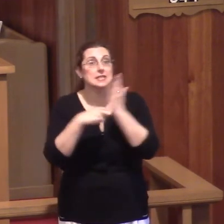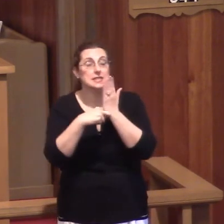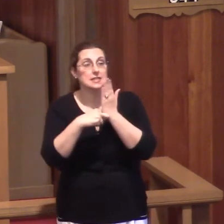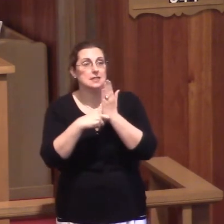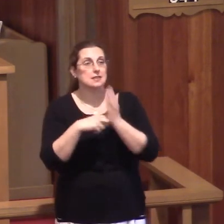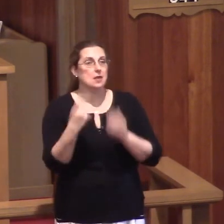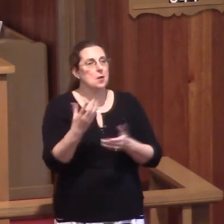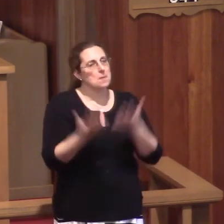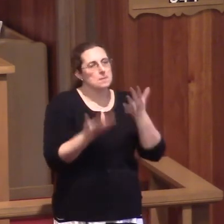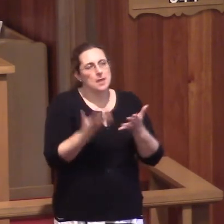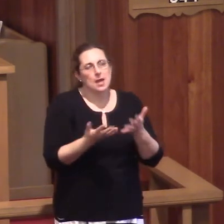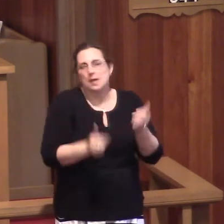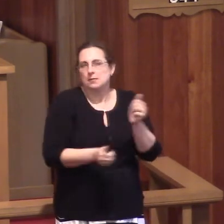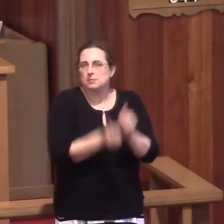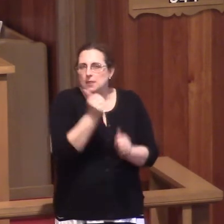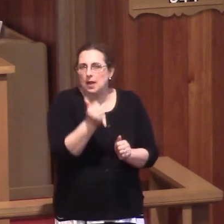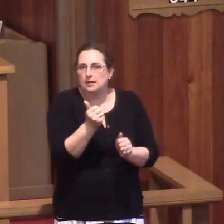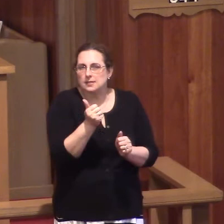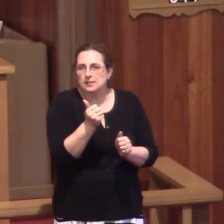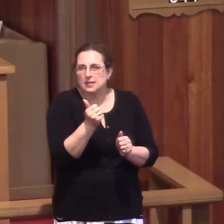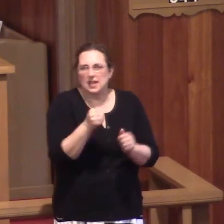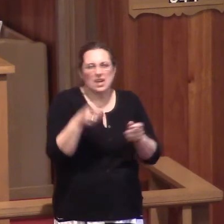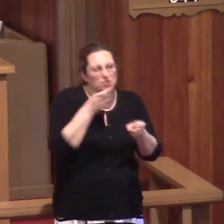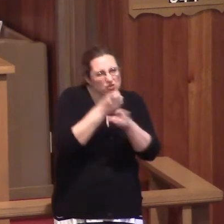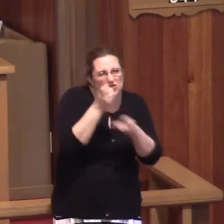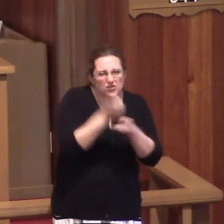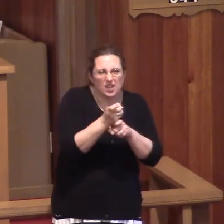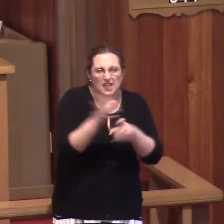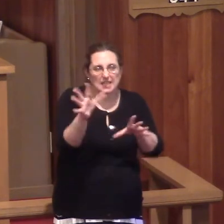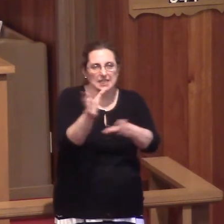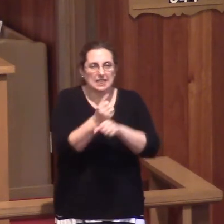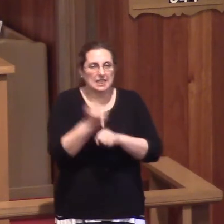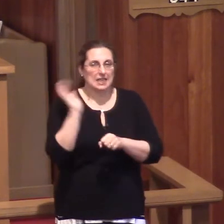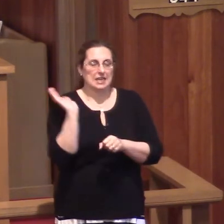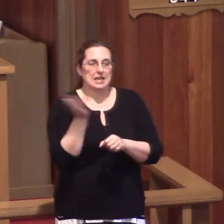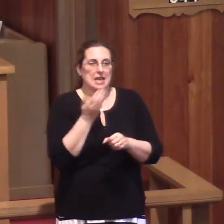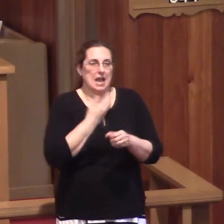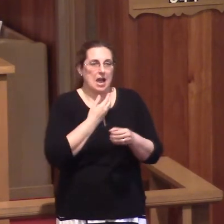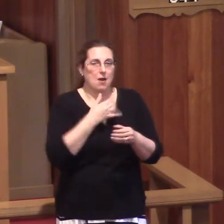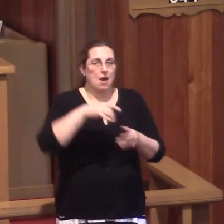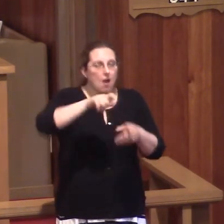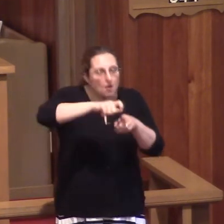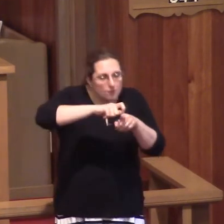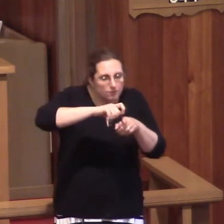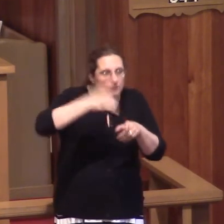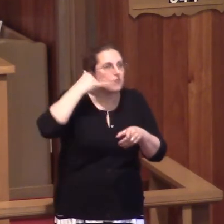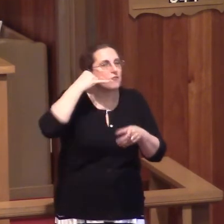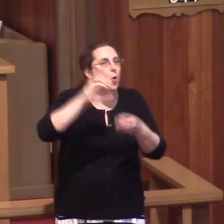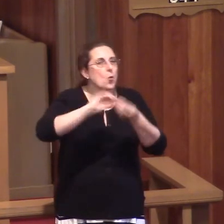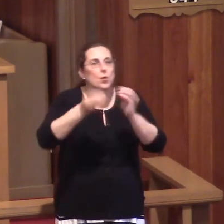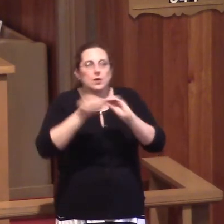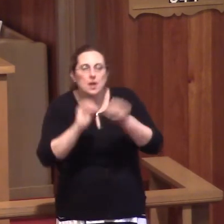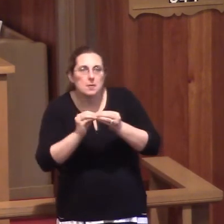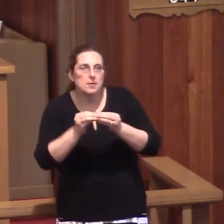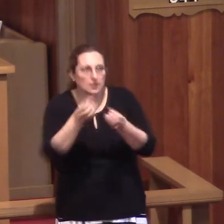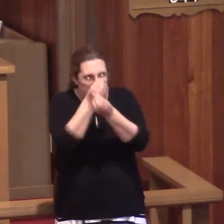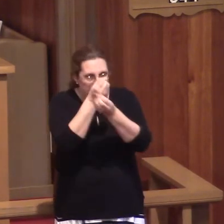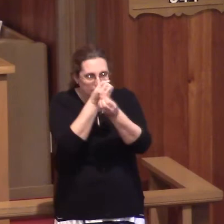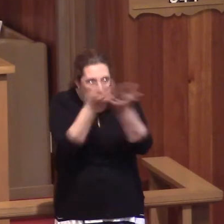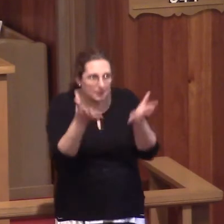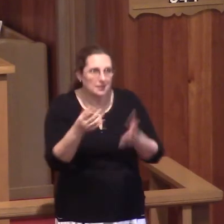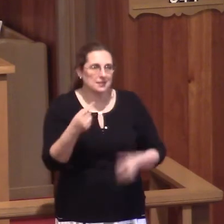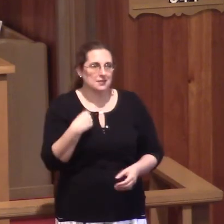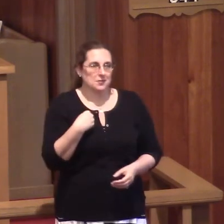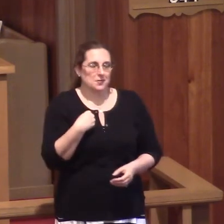though it was probably mostly just a scam To get our phone number, email address, and other information, We couldn't resist